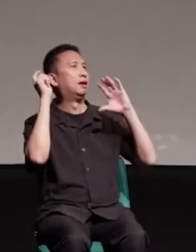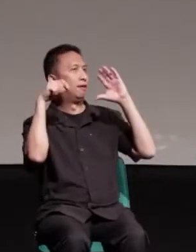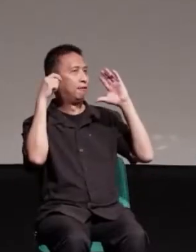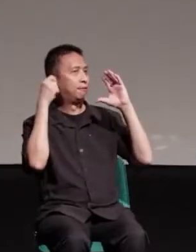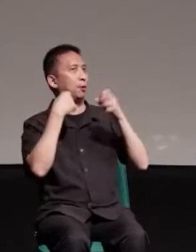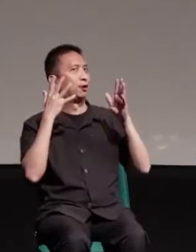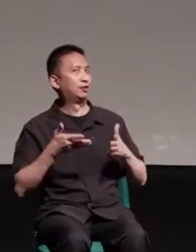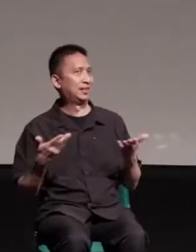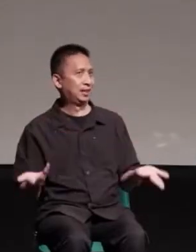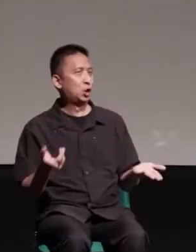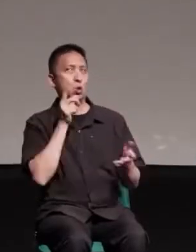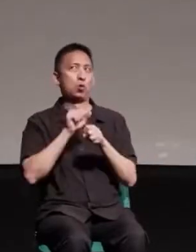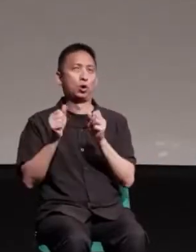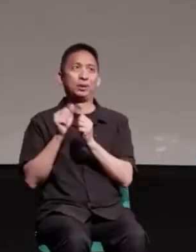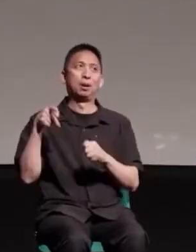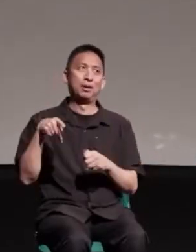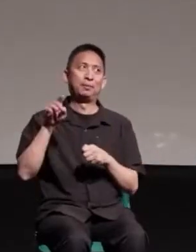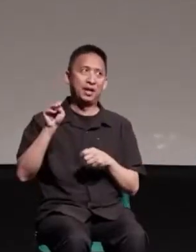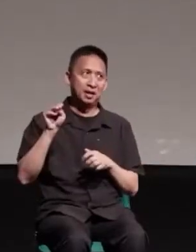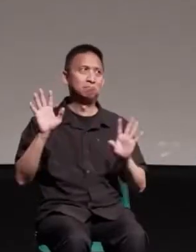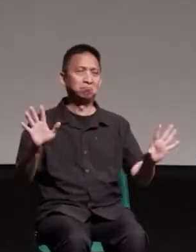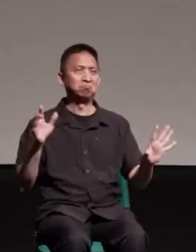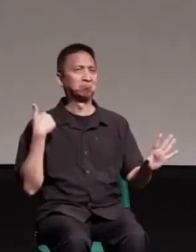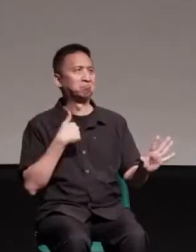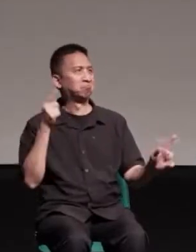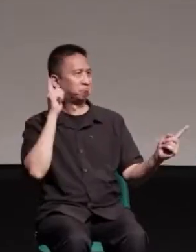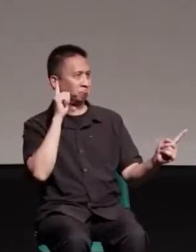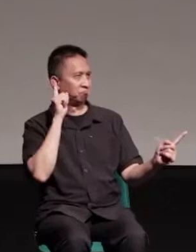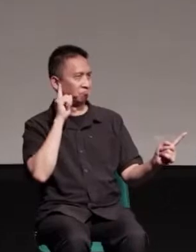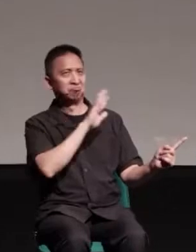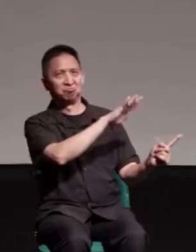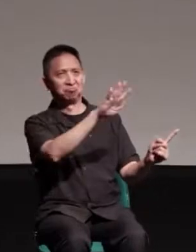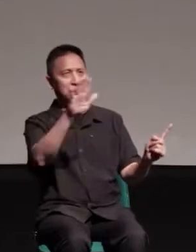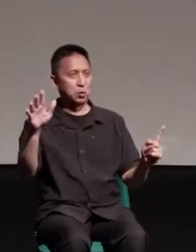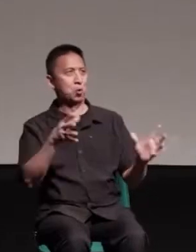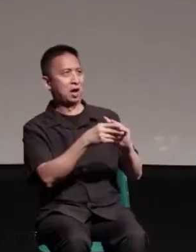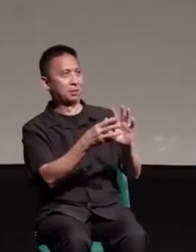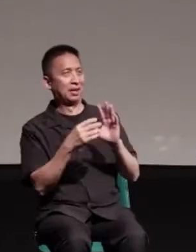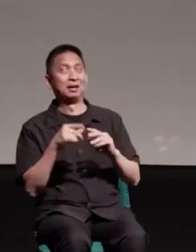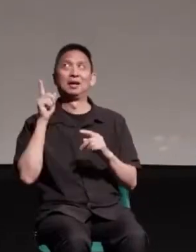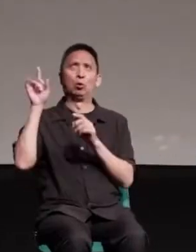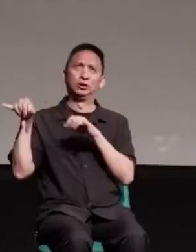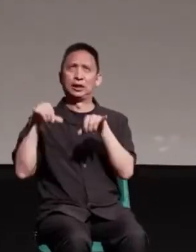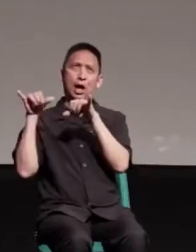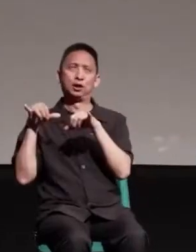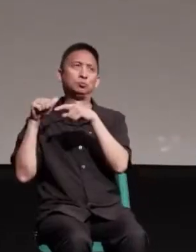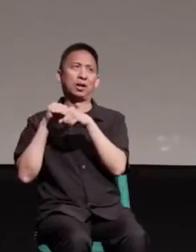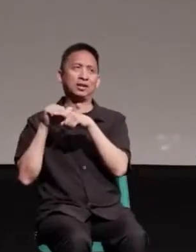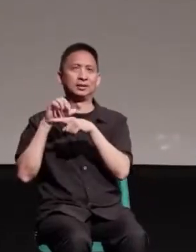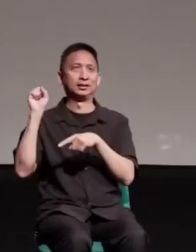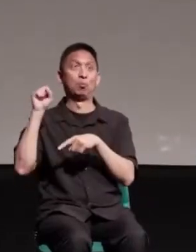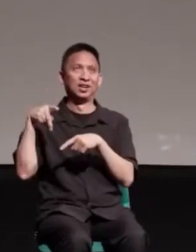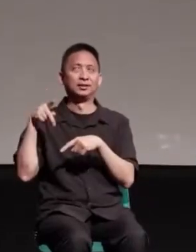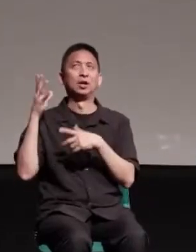in public media, we have heard from many of you that standards and practices is the thing that you fear